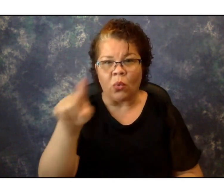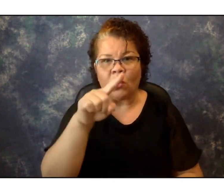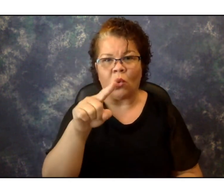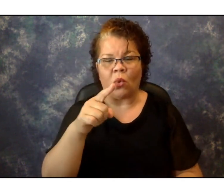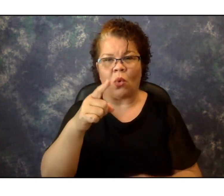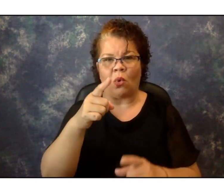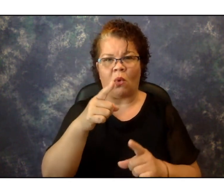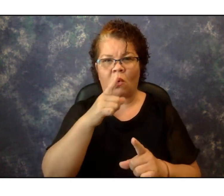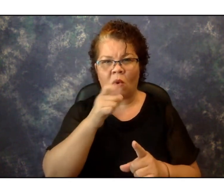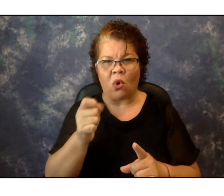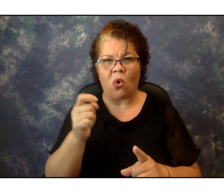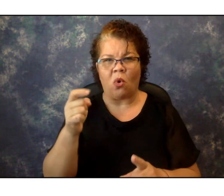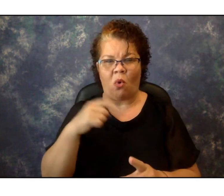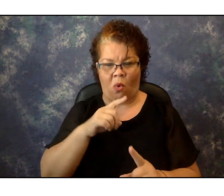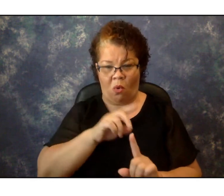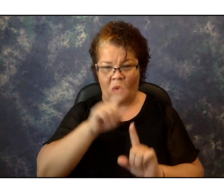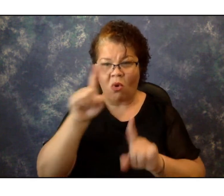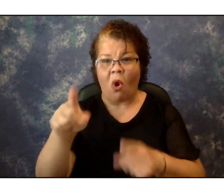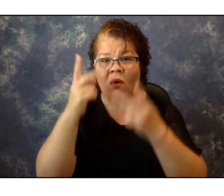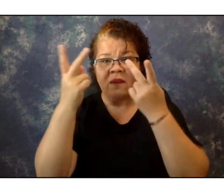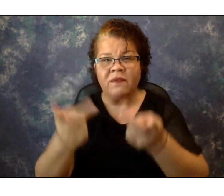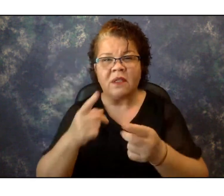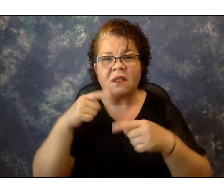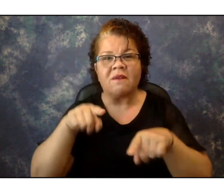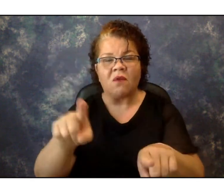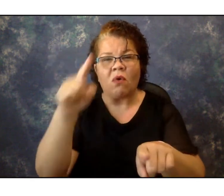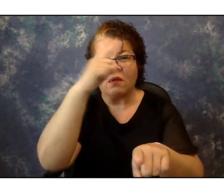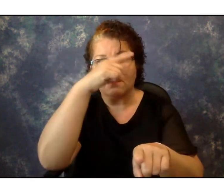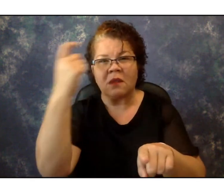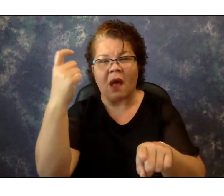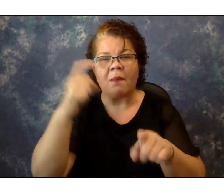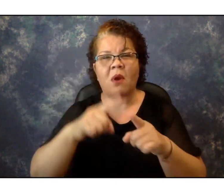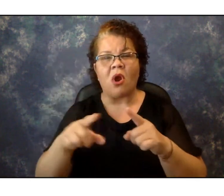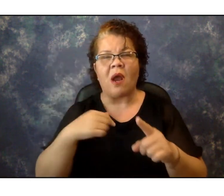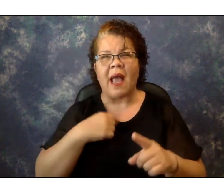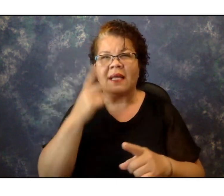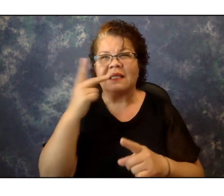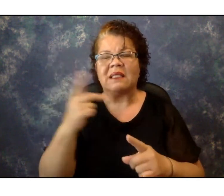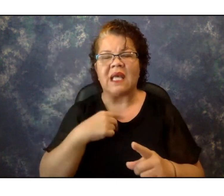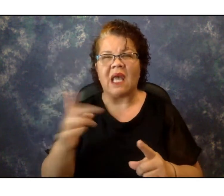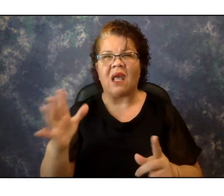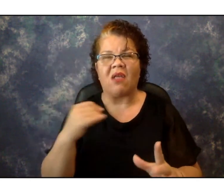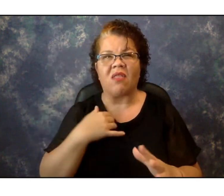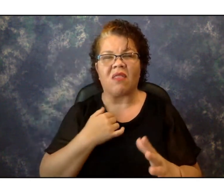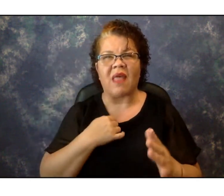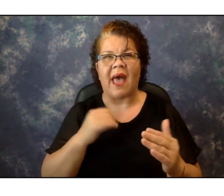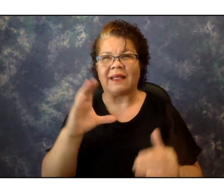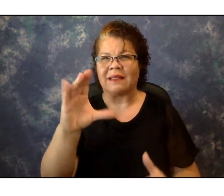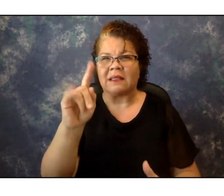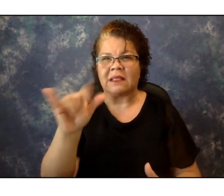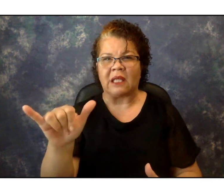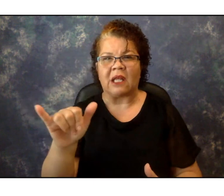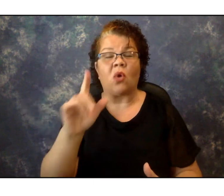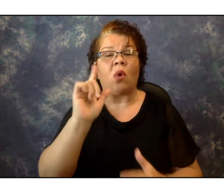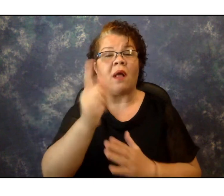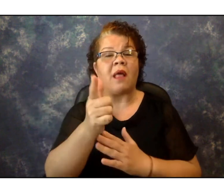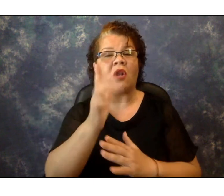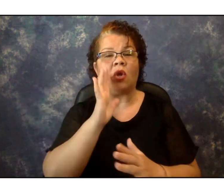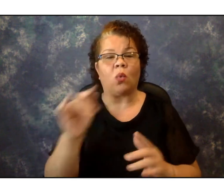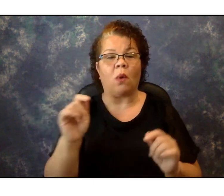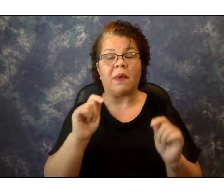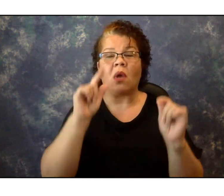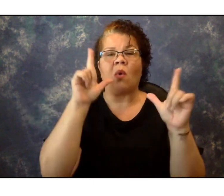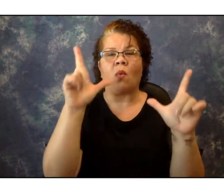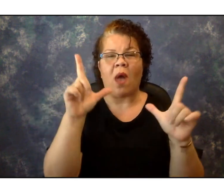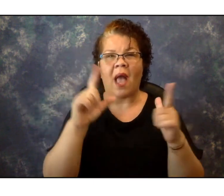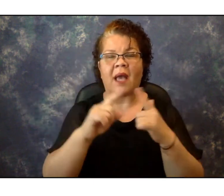summer to leave the stifling city where later you will be waked, displayed, defiant, a